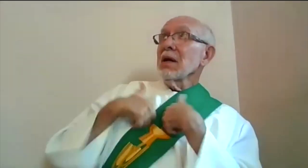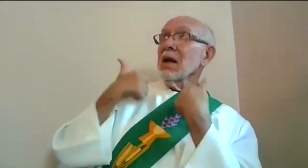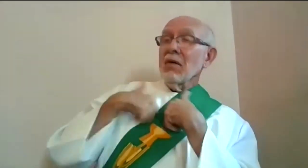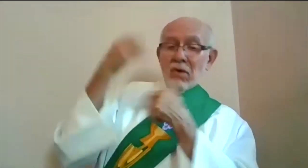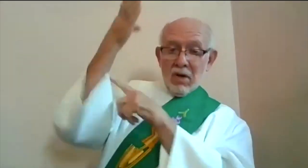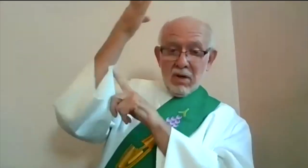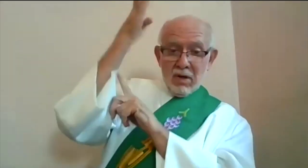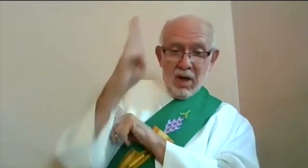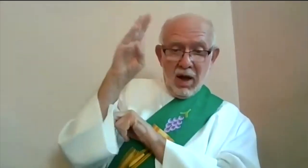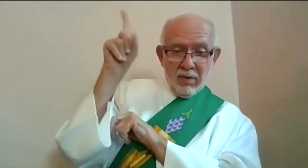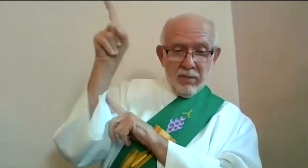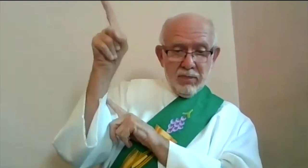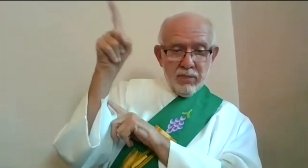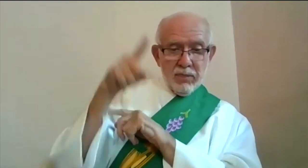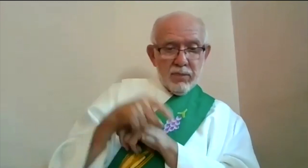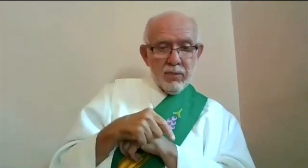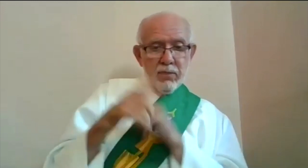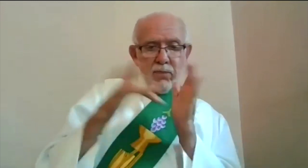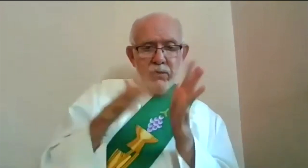of the living God."